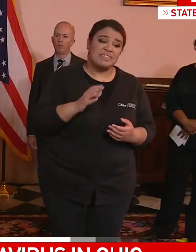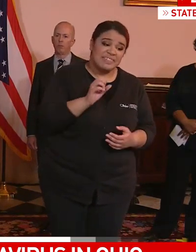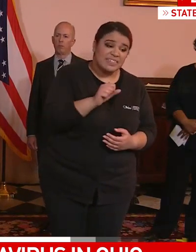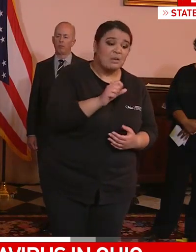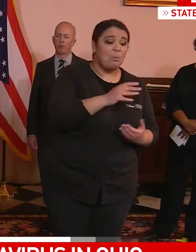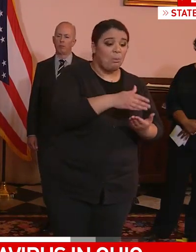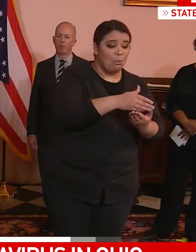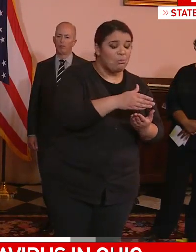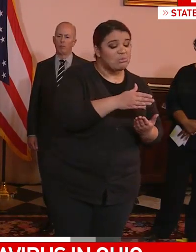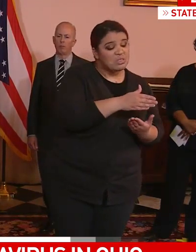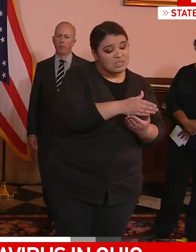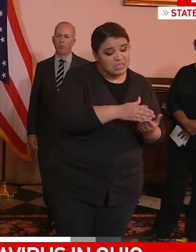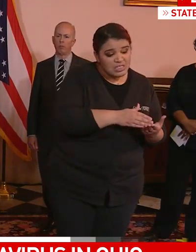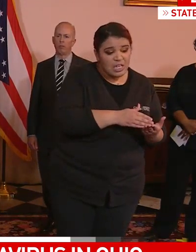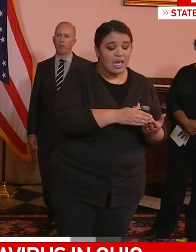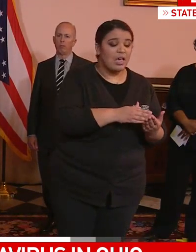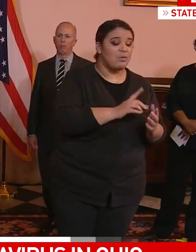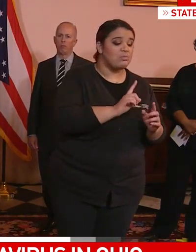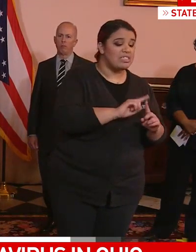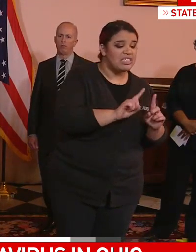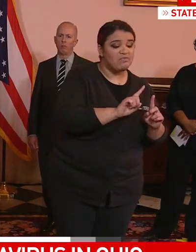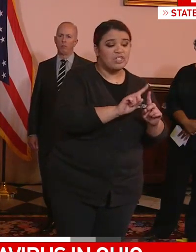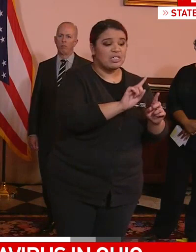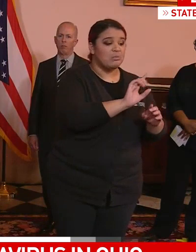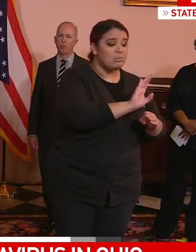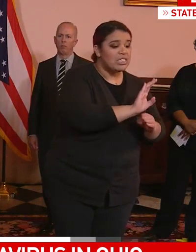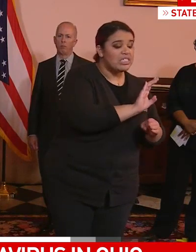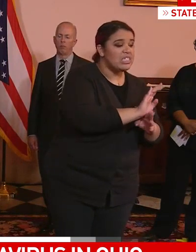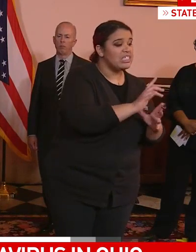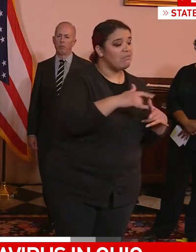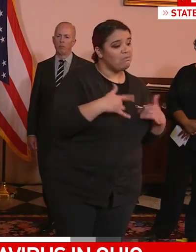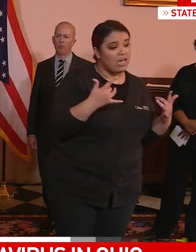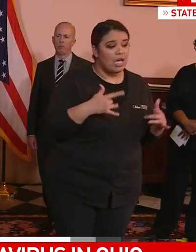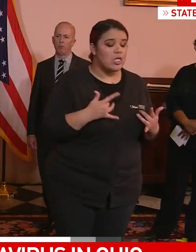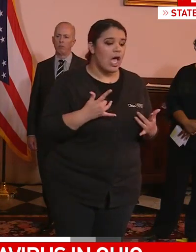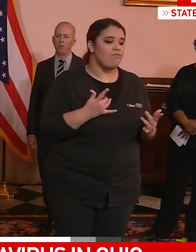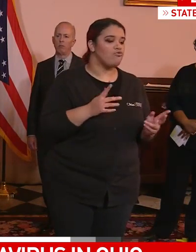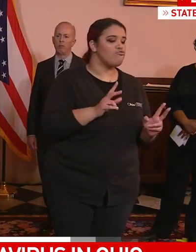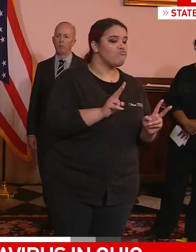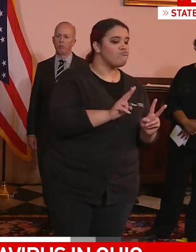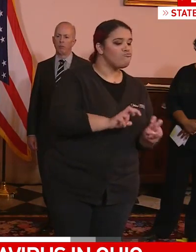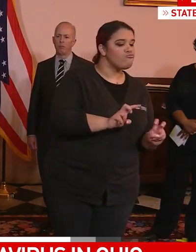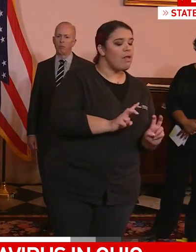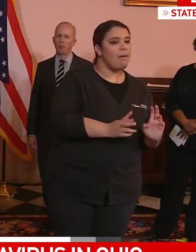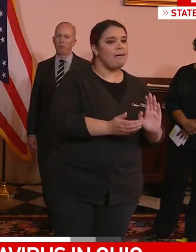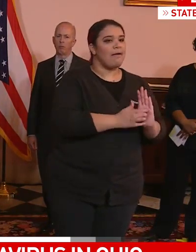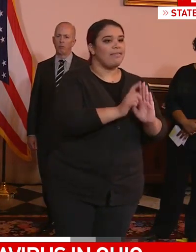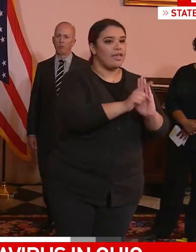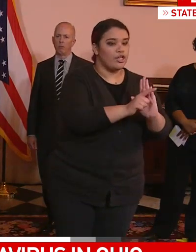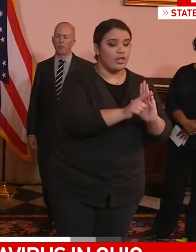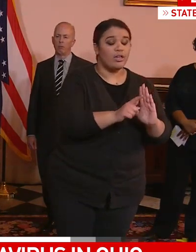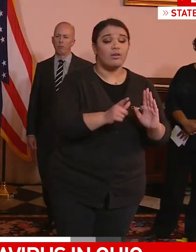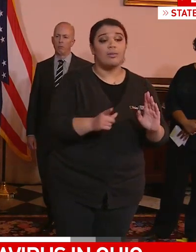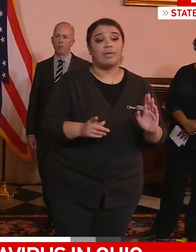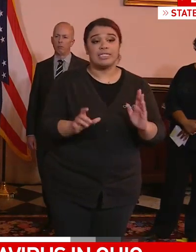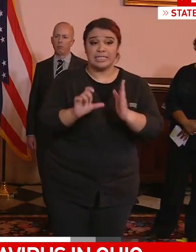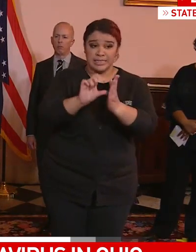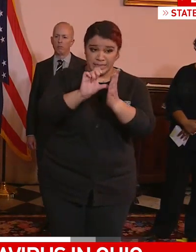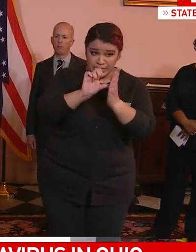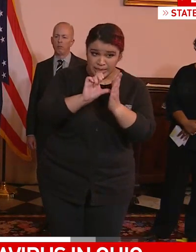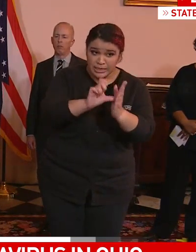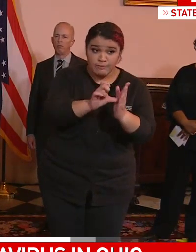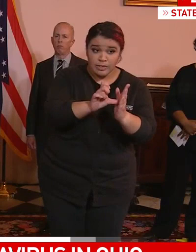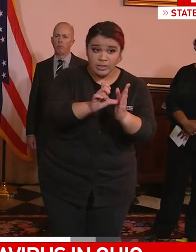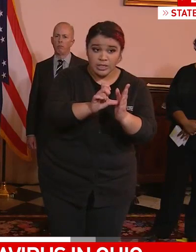as we analyze this, we may do. But I will once again say that the most important thing anybody